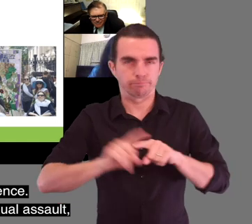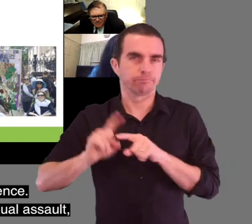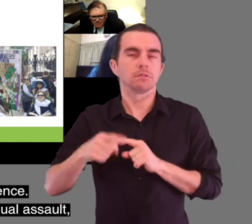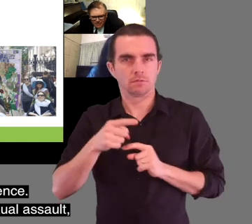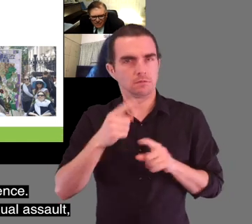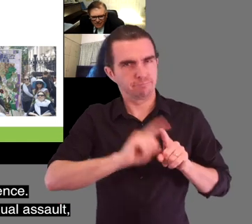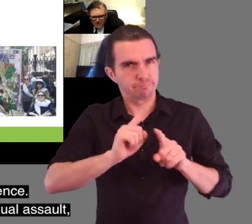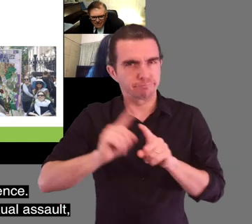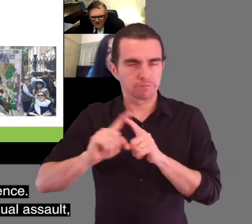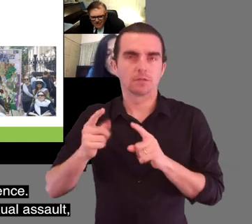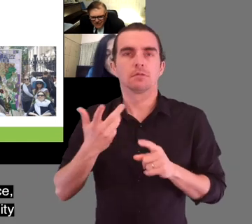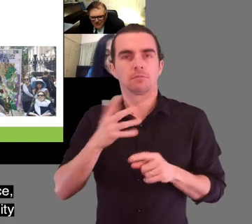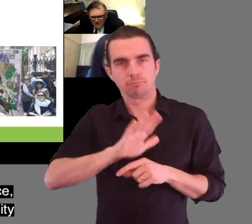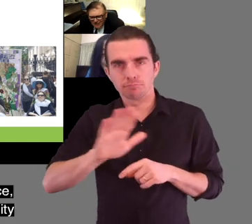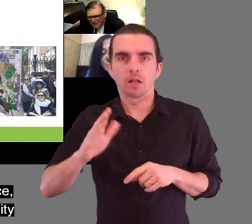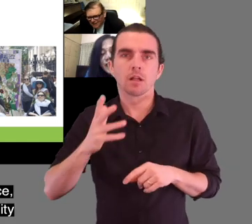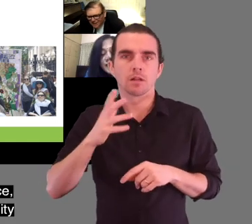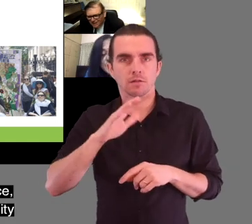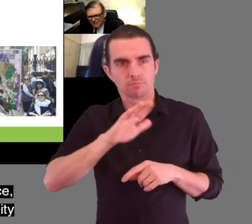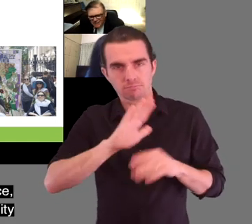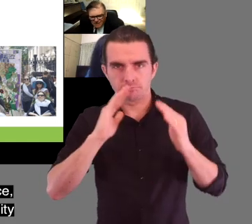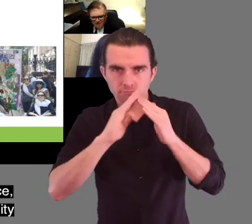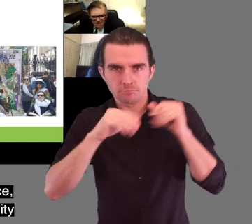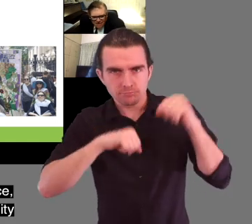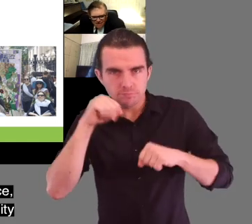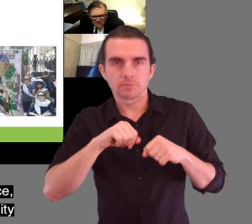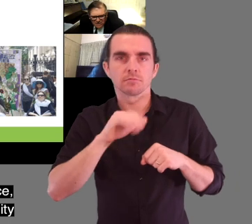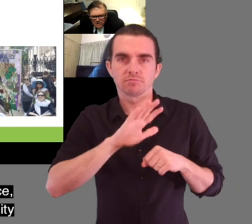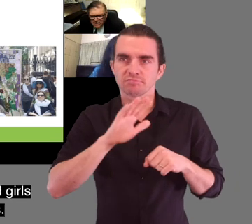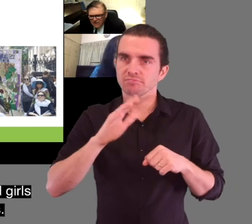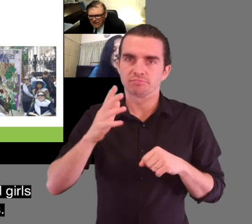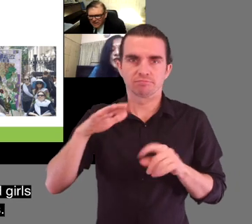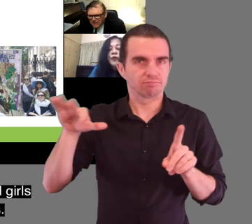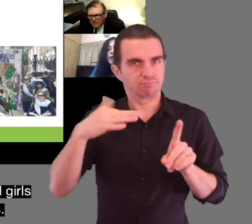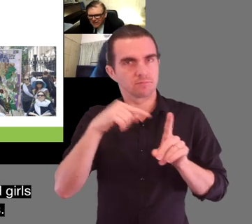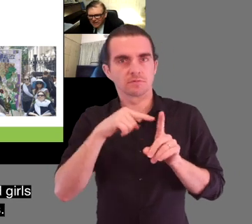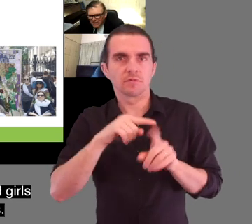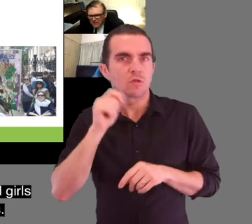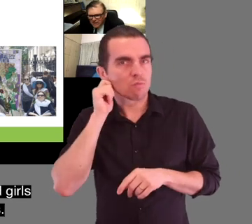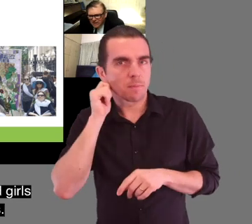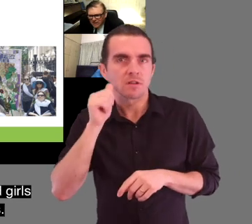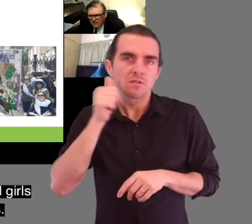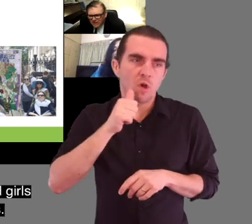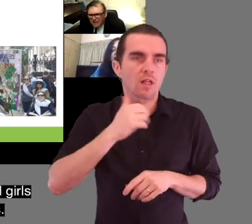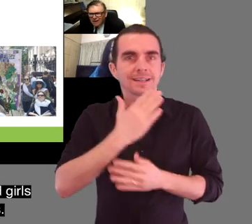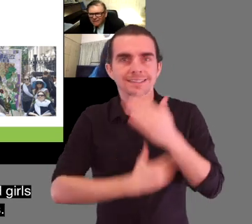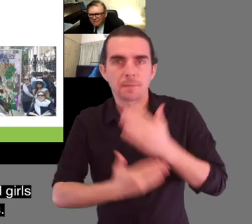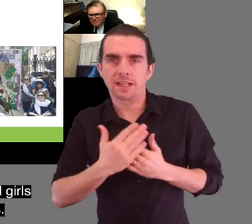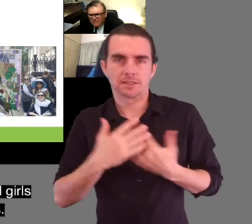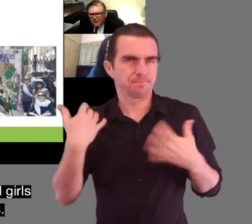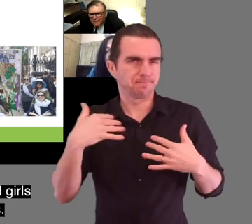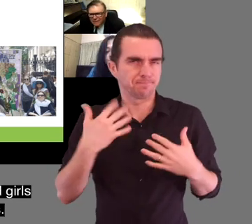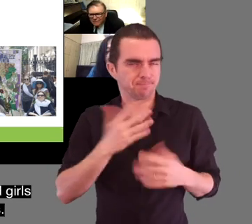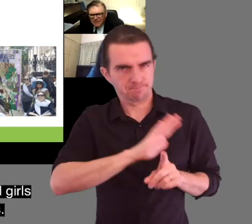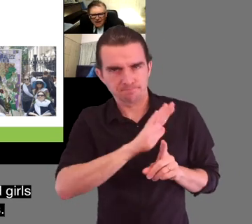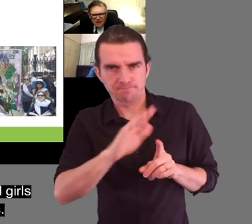were reports of sexual assault, domestic violence, and police brutality against women and girls with disabilities.